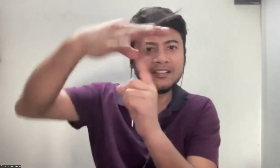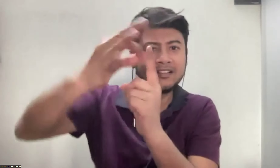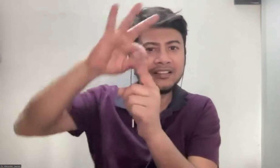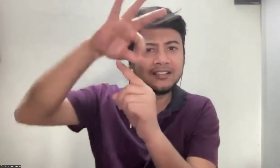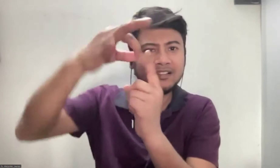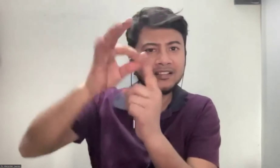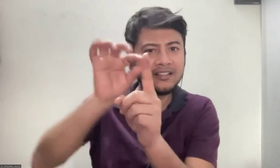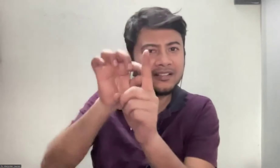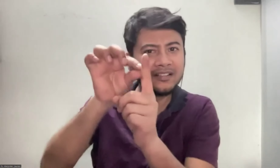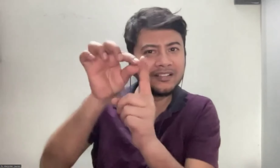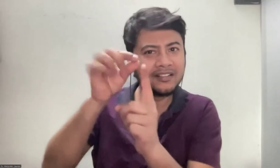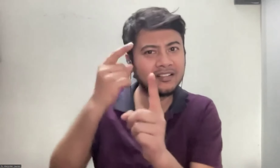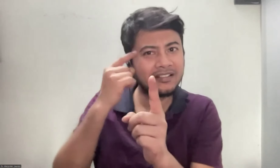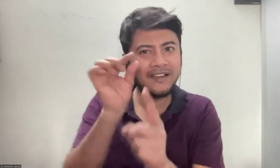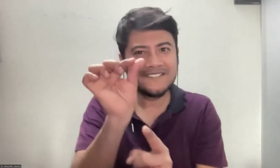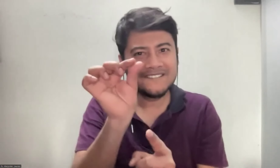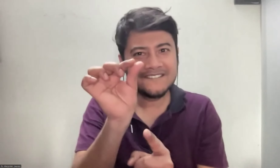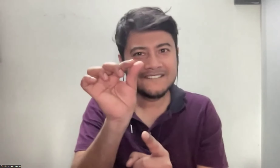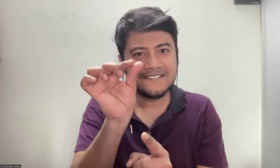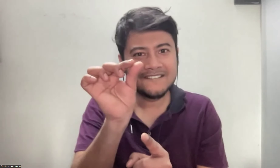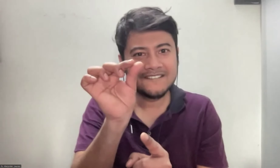that can be utilized for offering to the Lord.